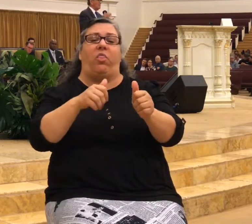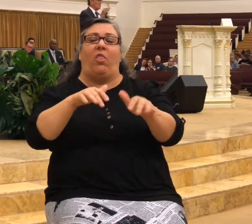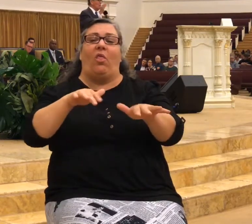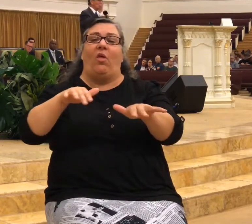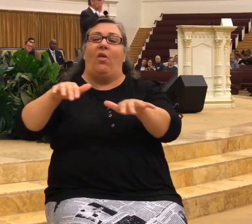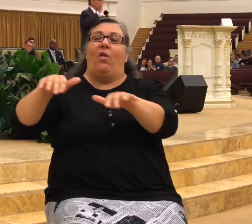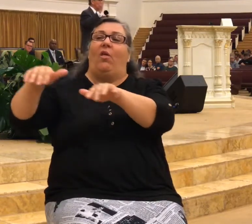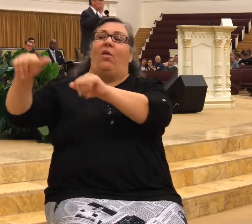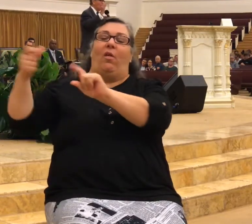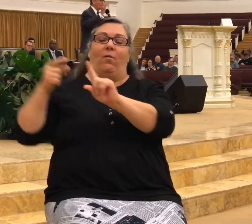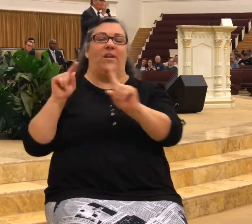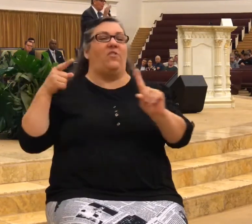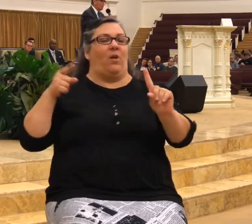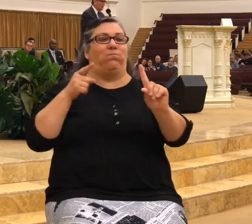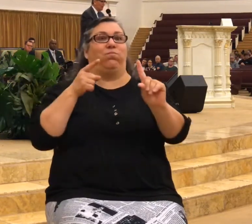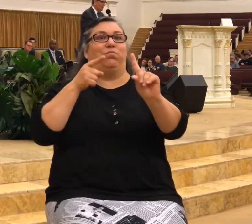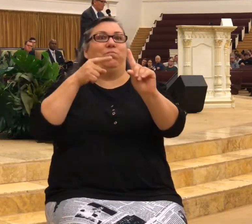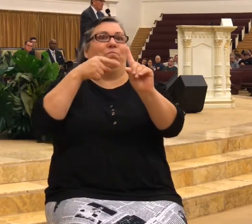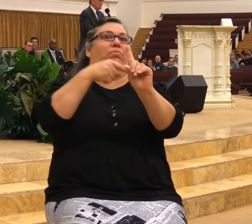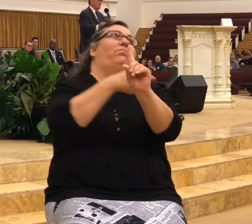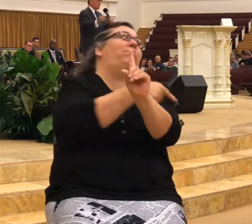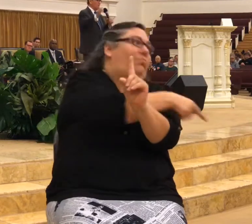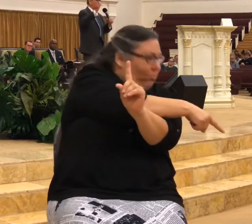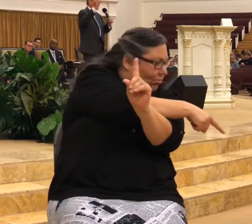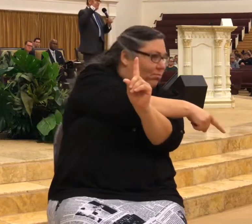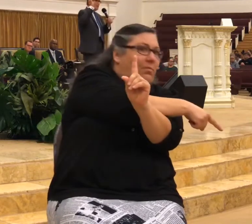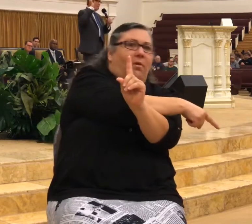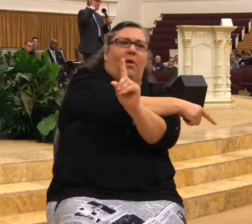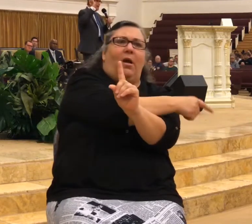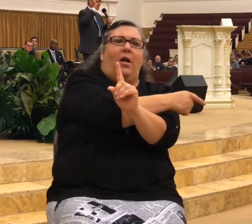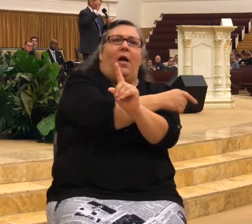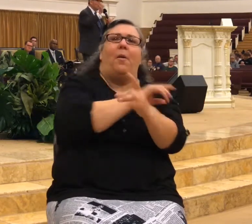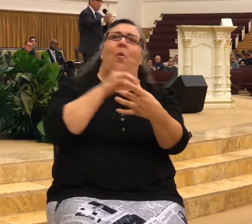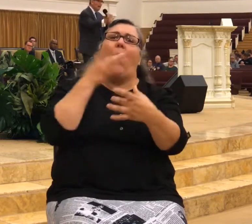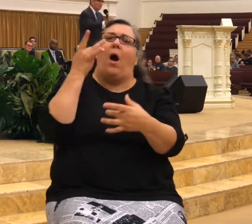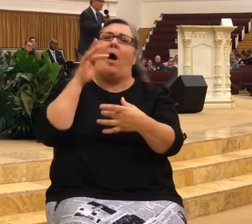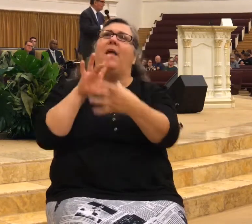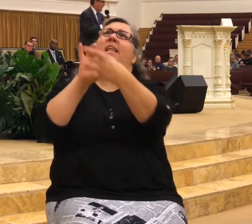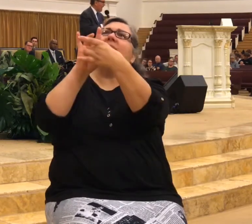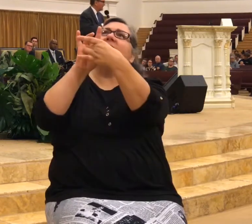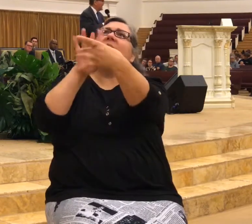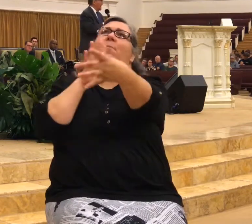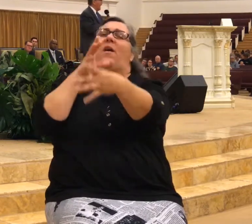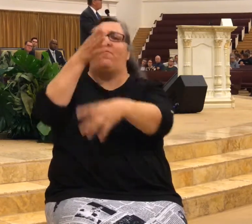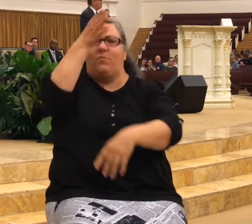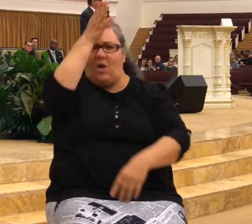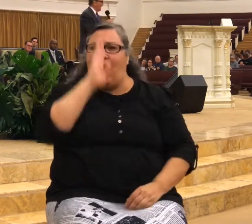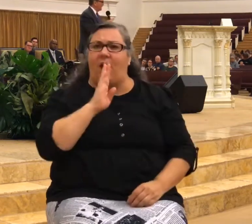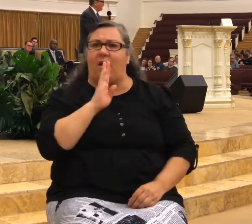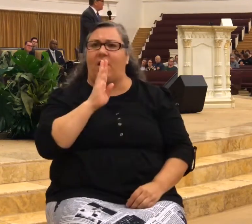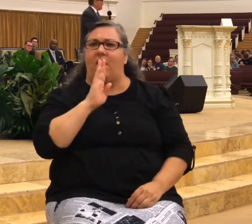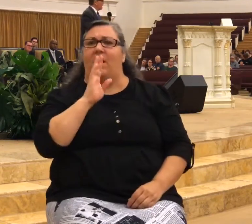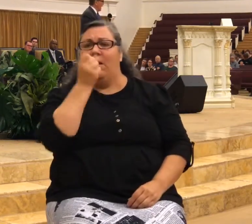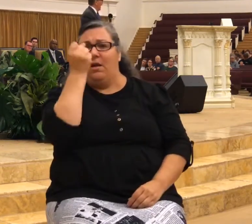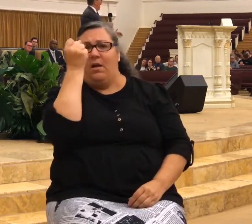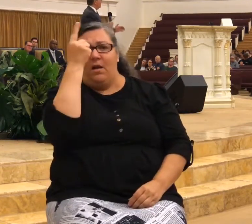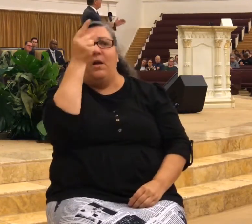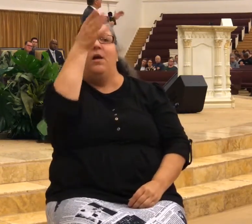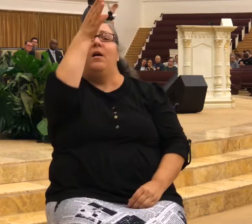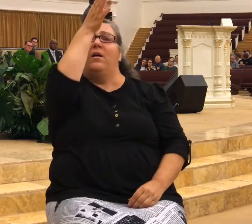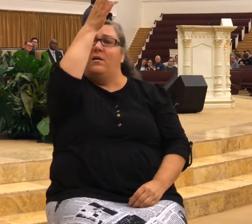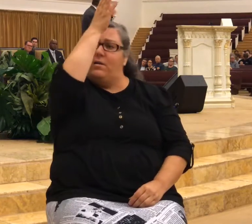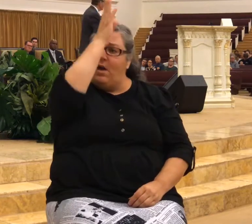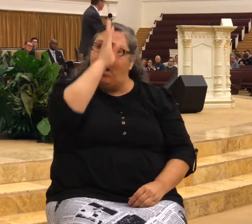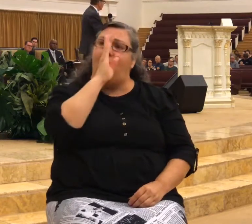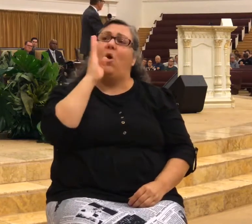and become what they never thought they would become because they had separated themselves from God. I want to tell you, God